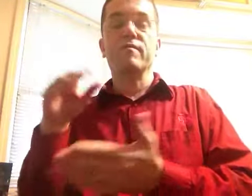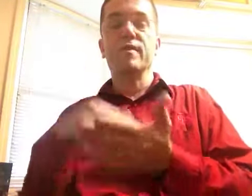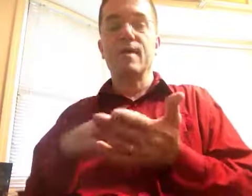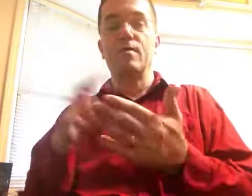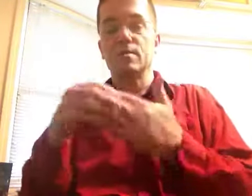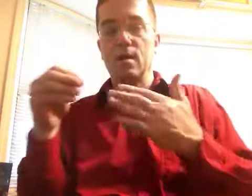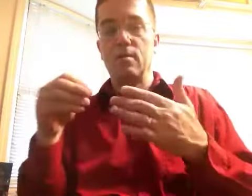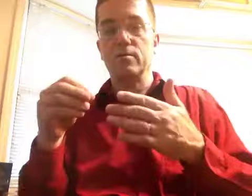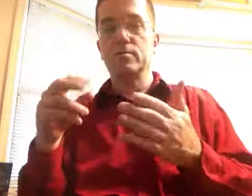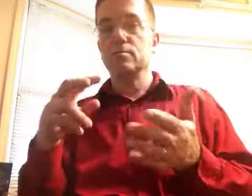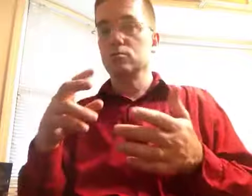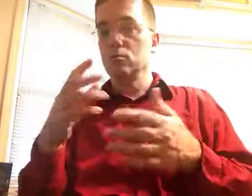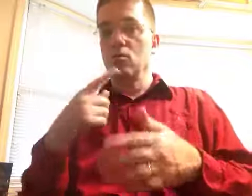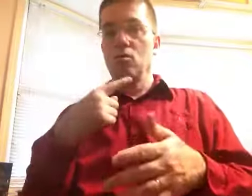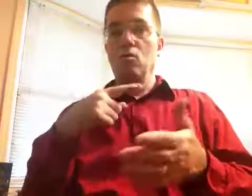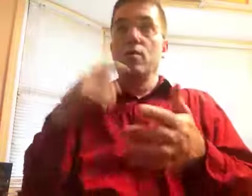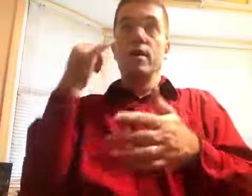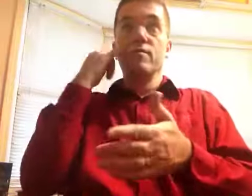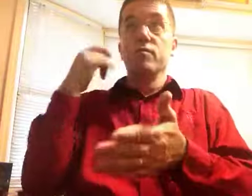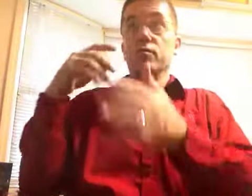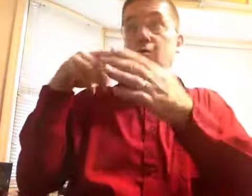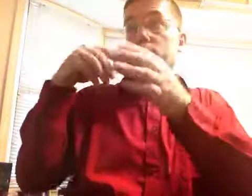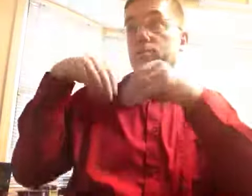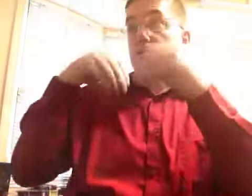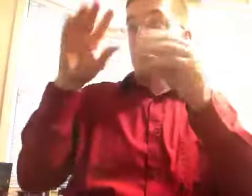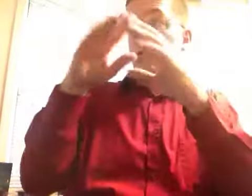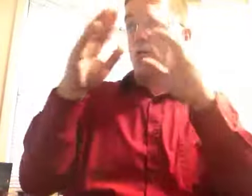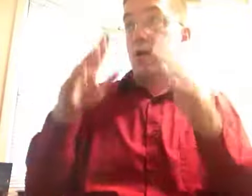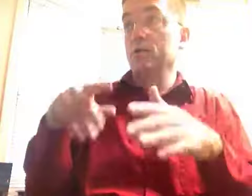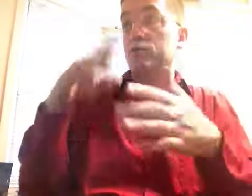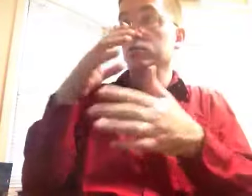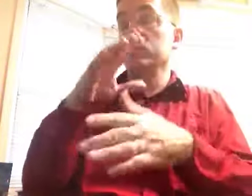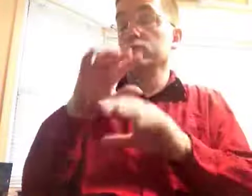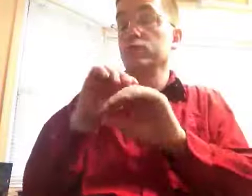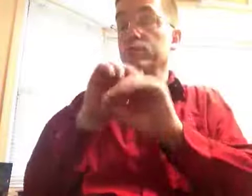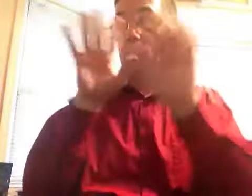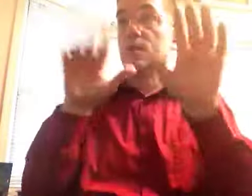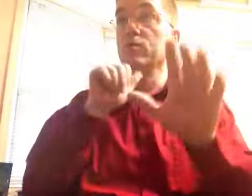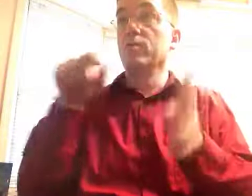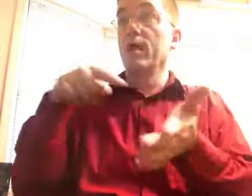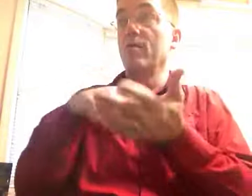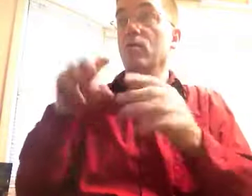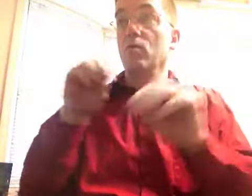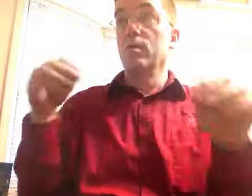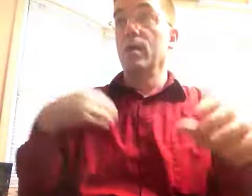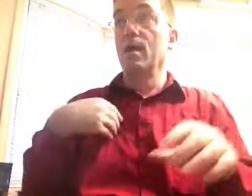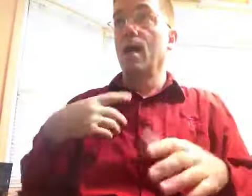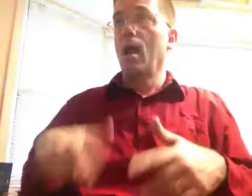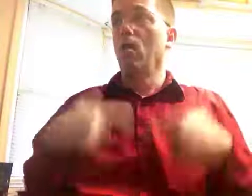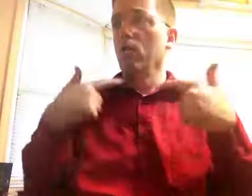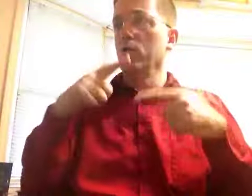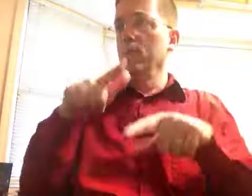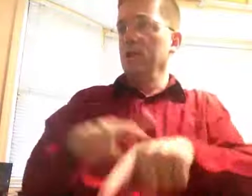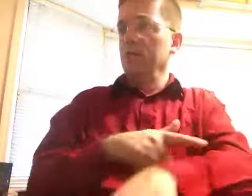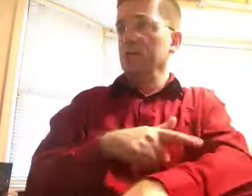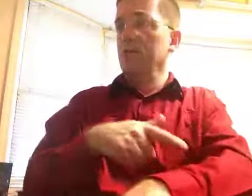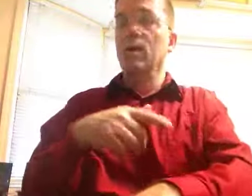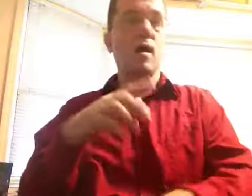So you'd be clear. We would. How long have you lived in the house? We've lived in the house for 10 years.